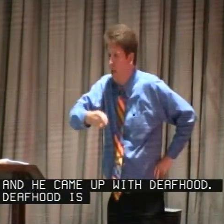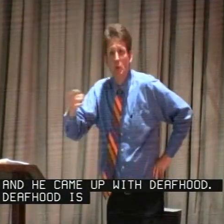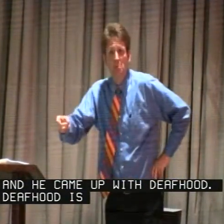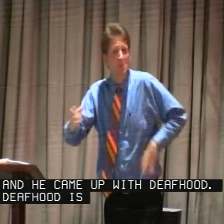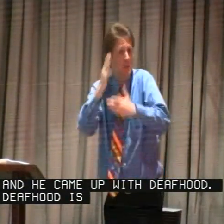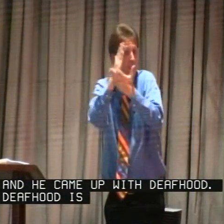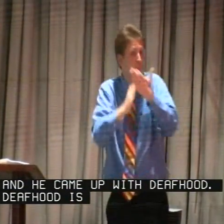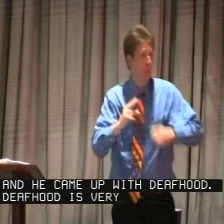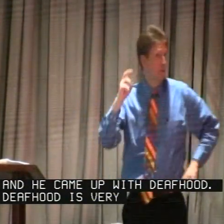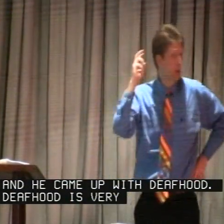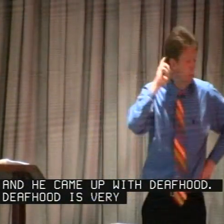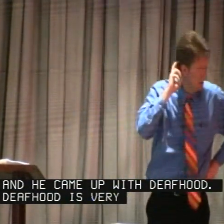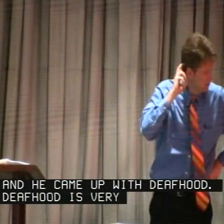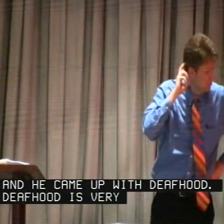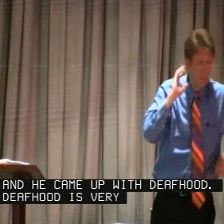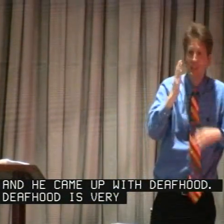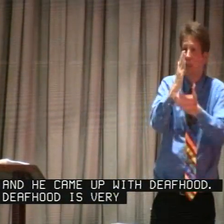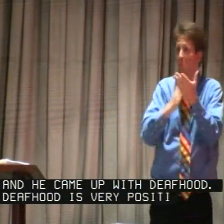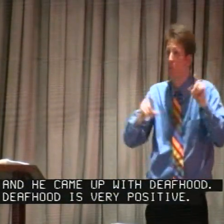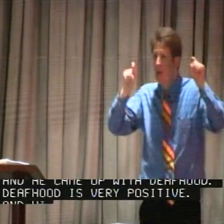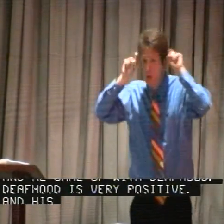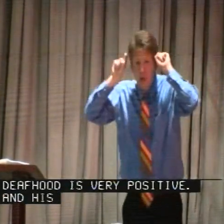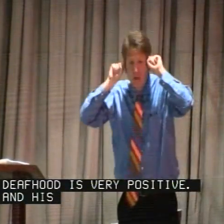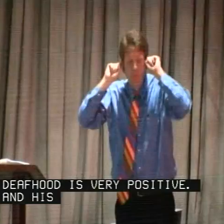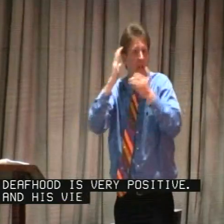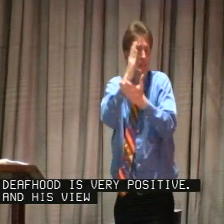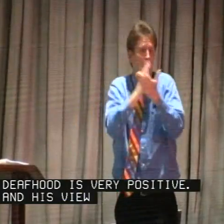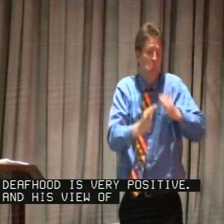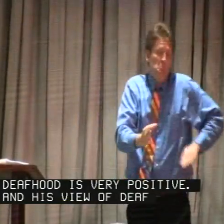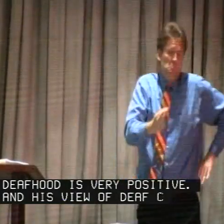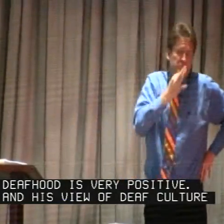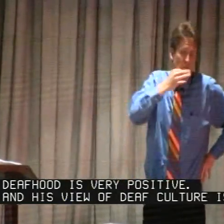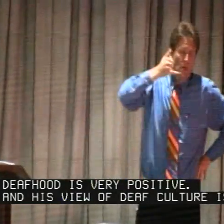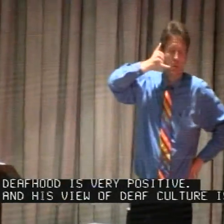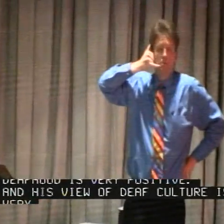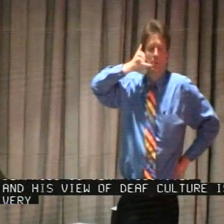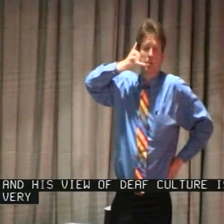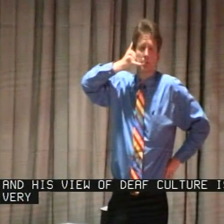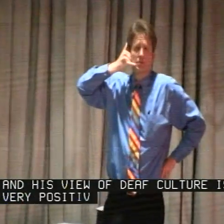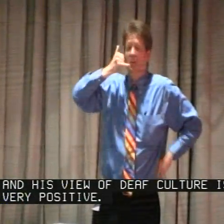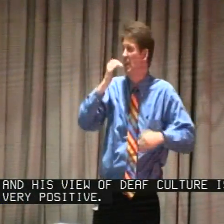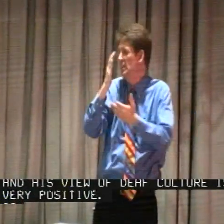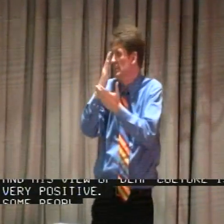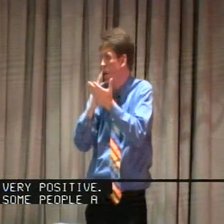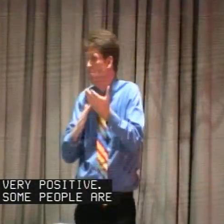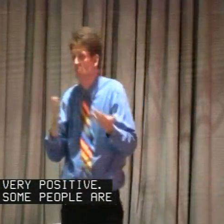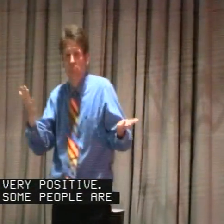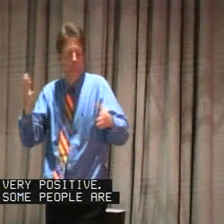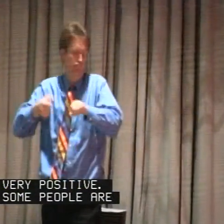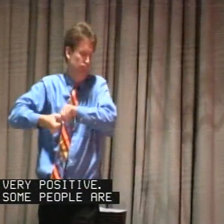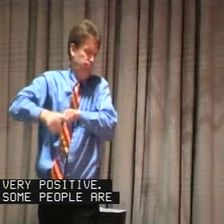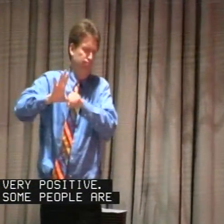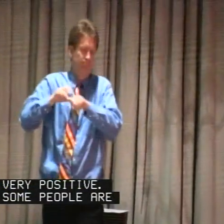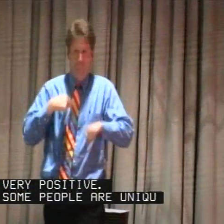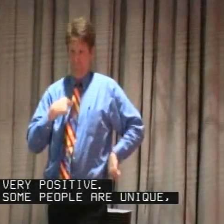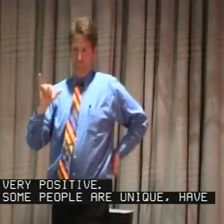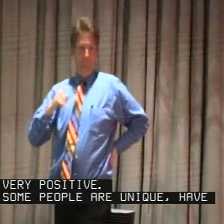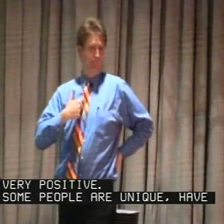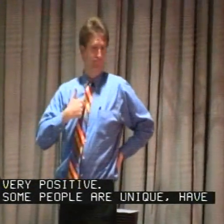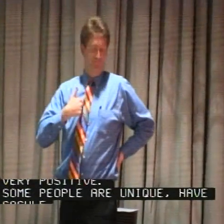And his view of deaf culture is very positive. Some people are unique, have cochlear implants. Some people are hard of hearing, can use